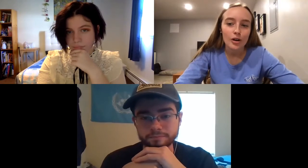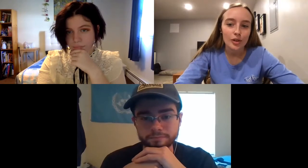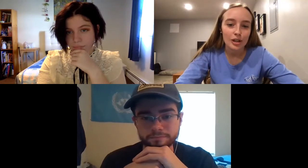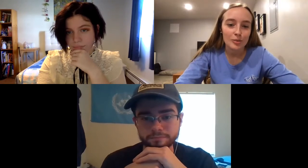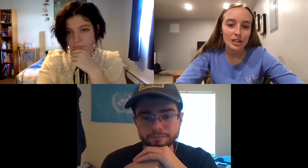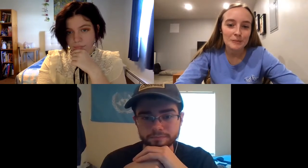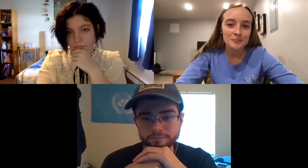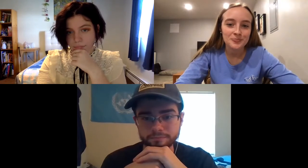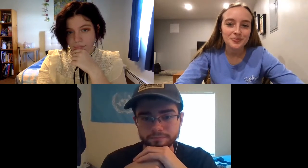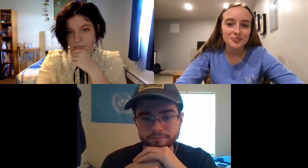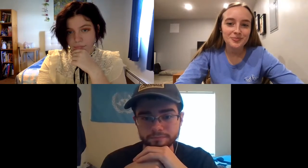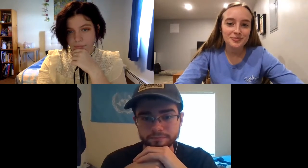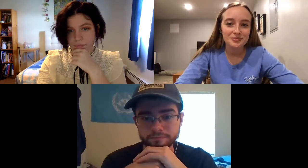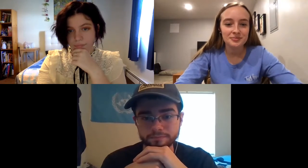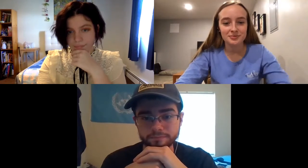or the hard of hearing community.